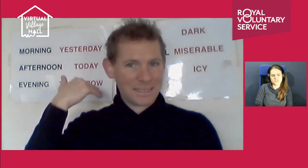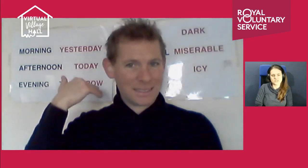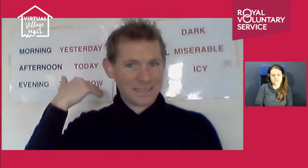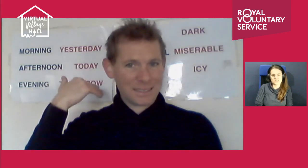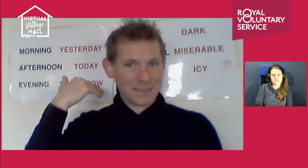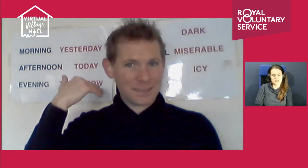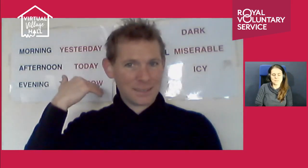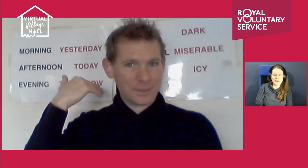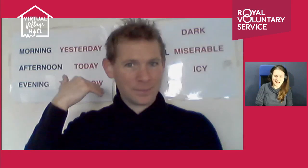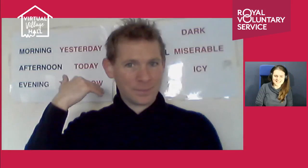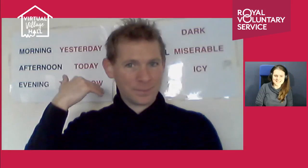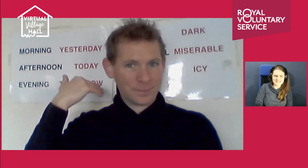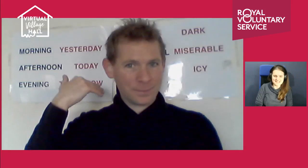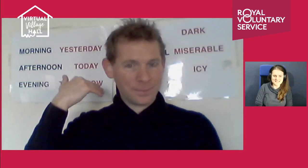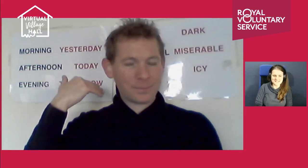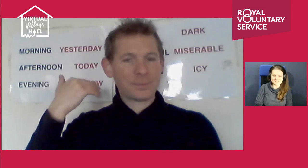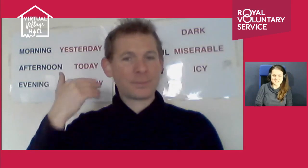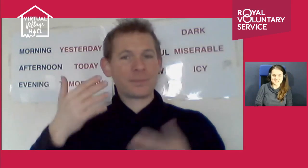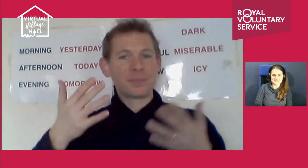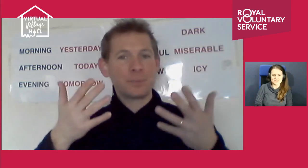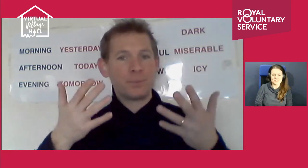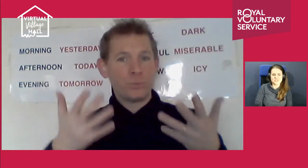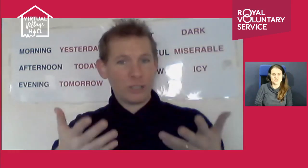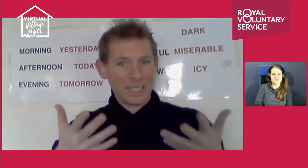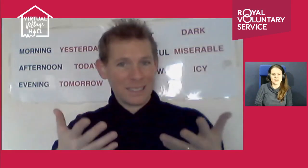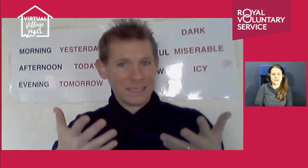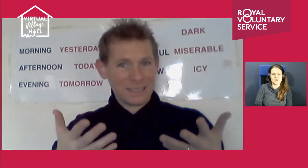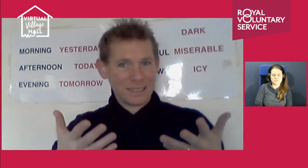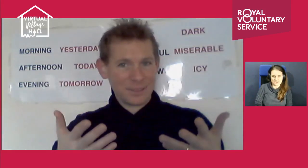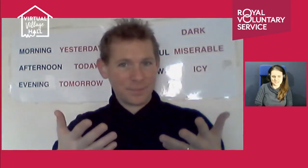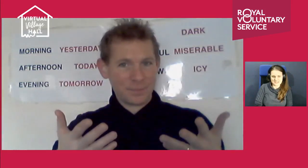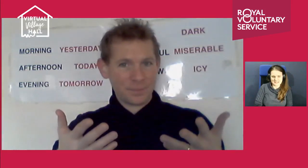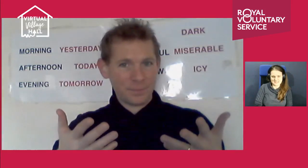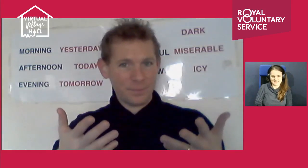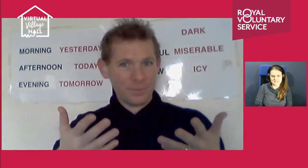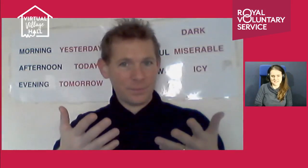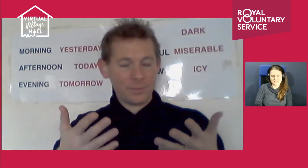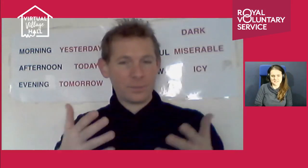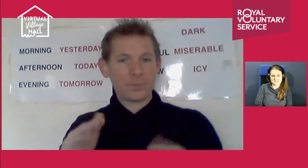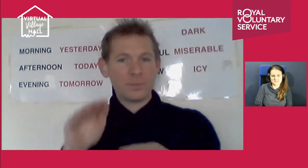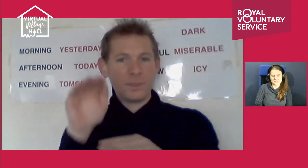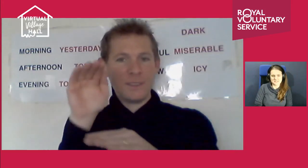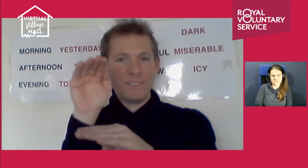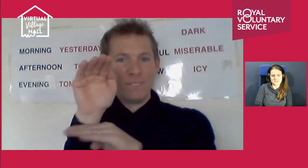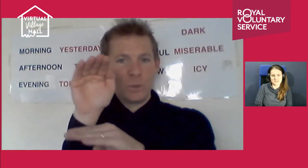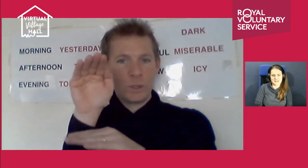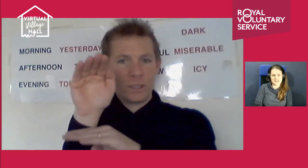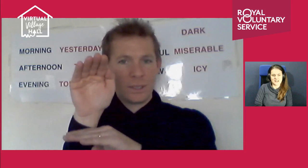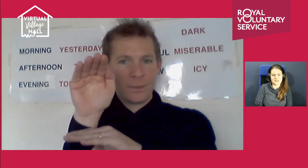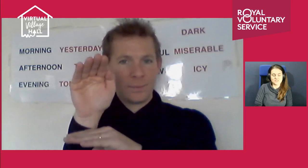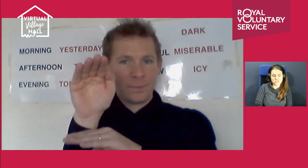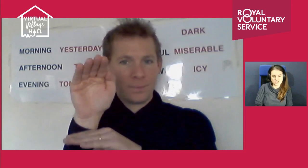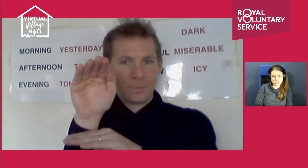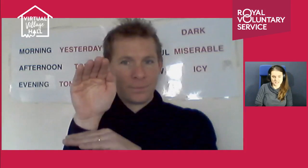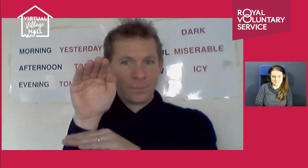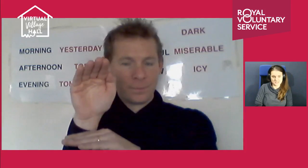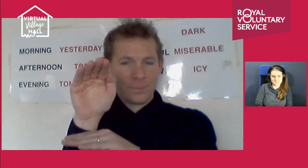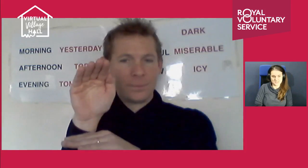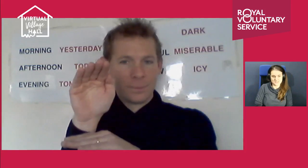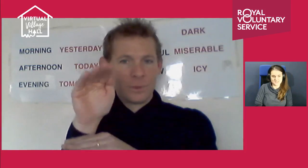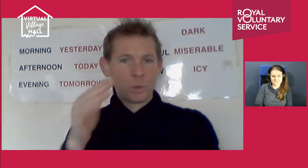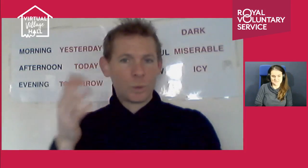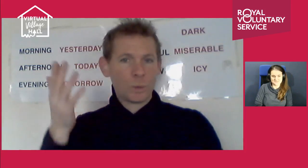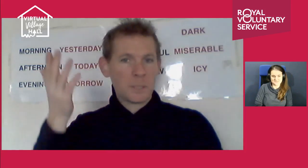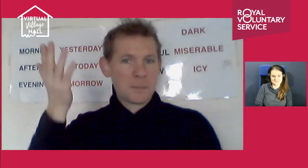use a past tense, a present tense, and a future